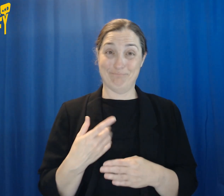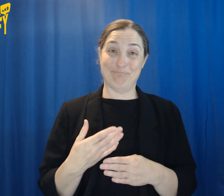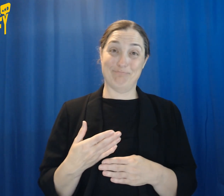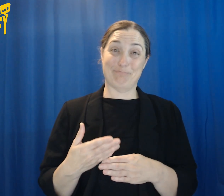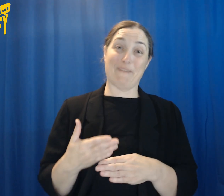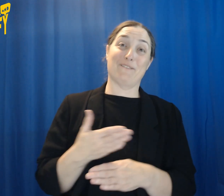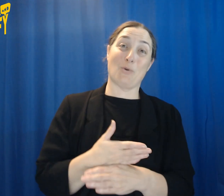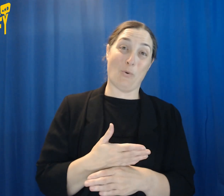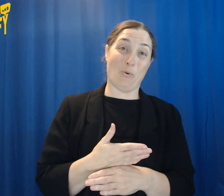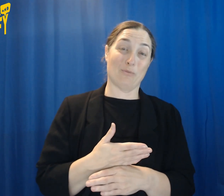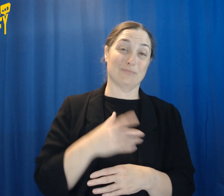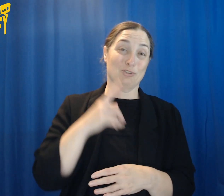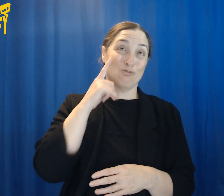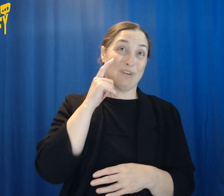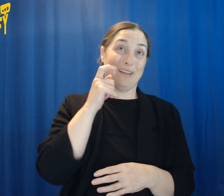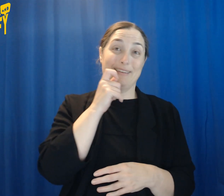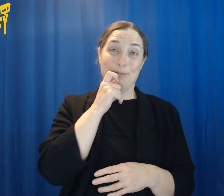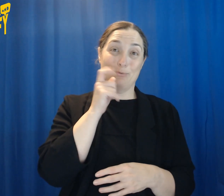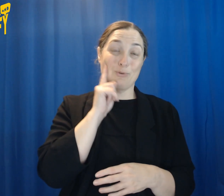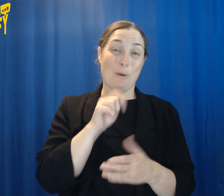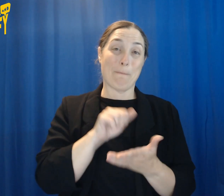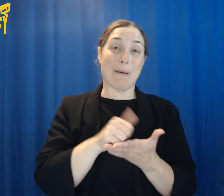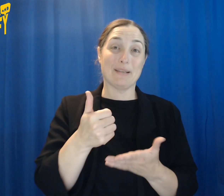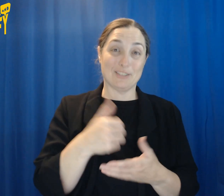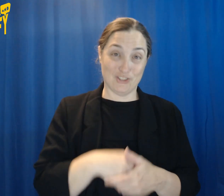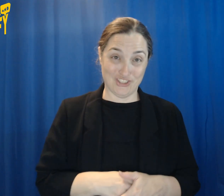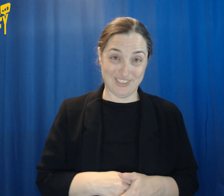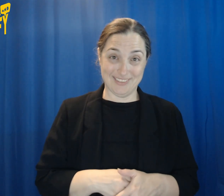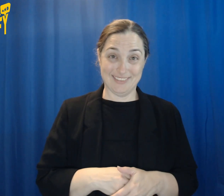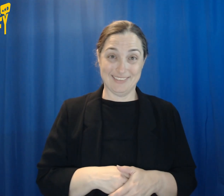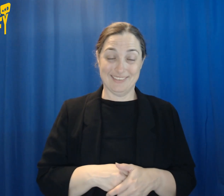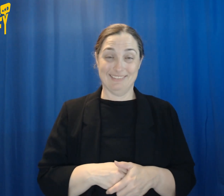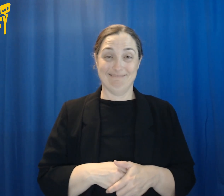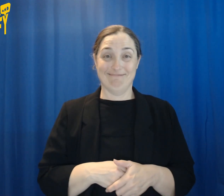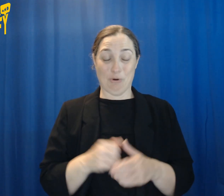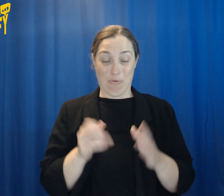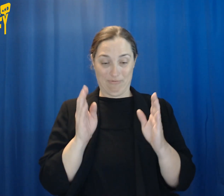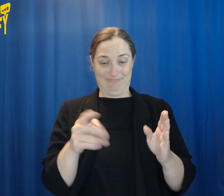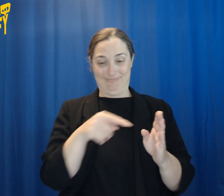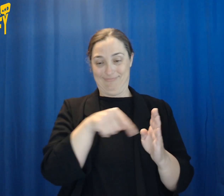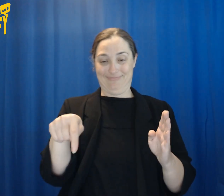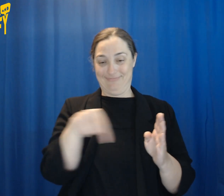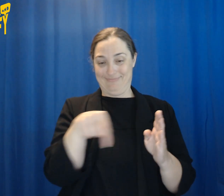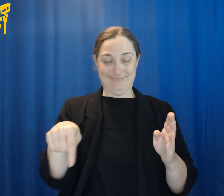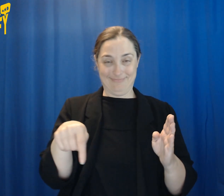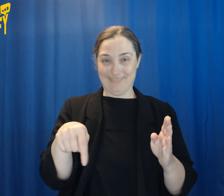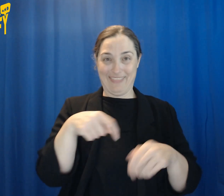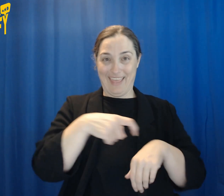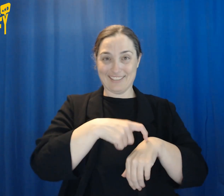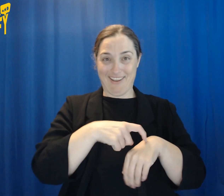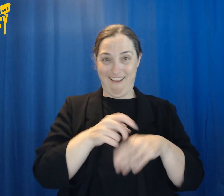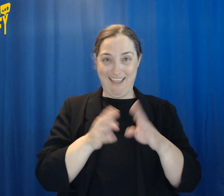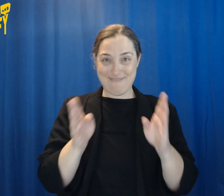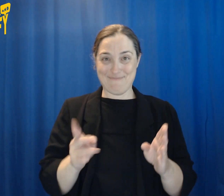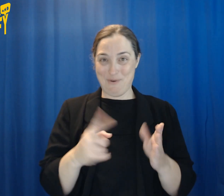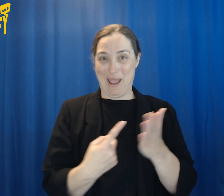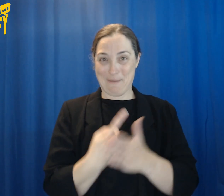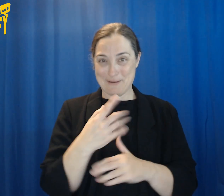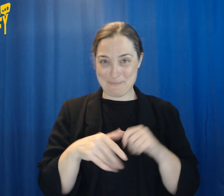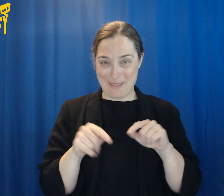Little Girl got published, or while Strange Little Girl was still in creation, what was happening around it. And I'm sure a lot